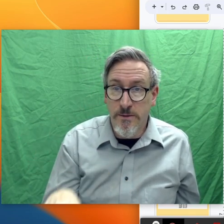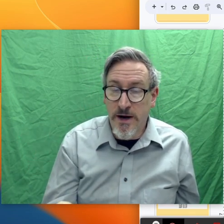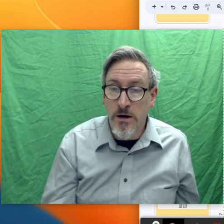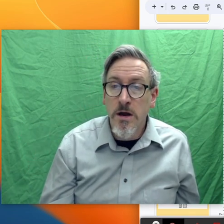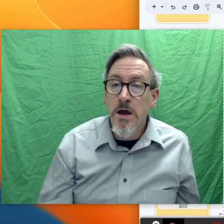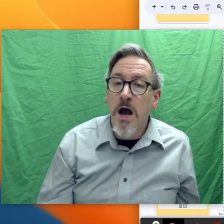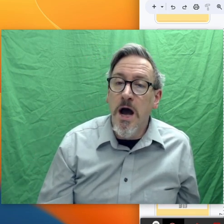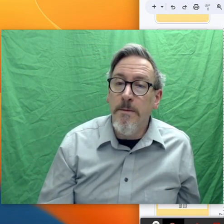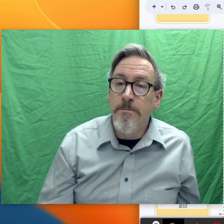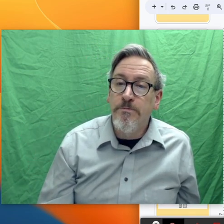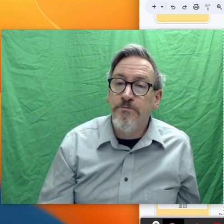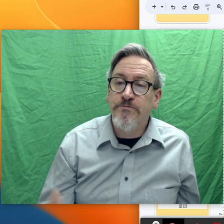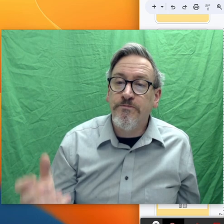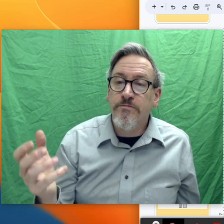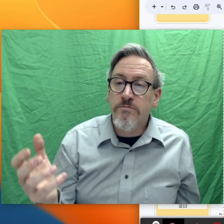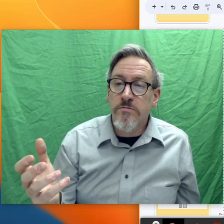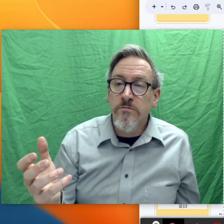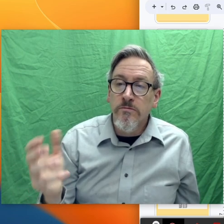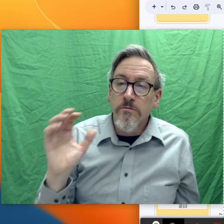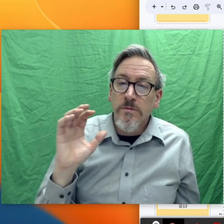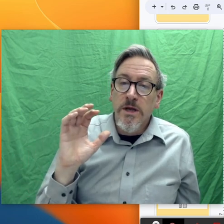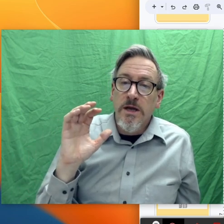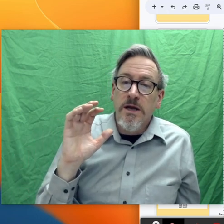single and a pair.